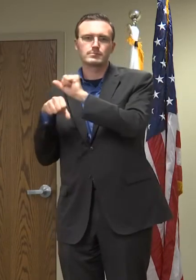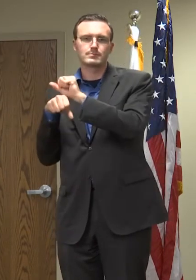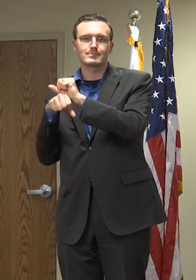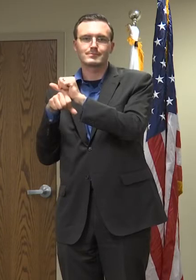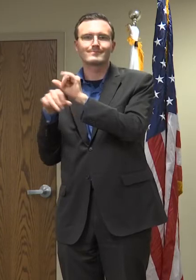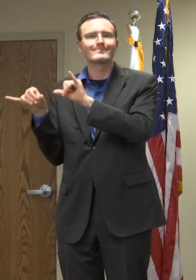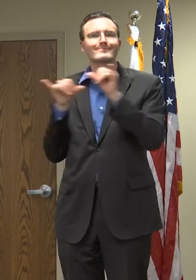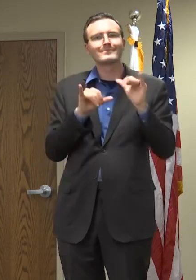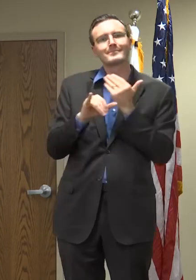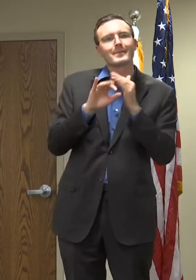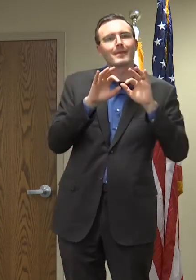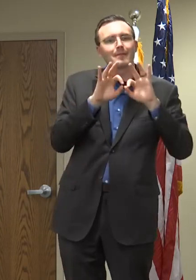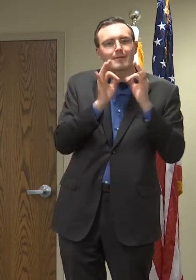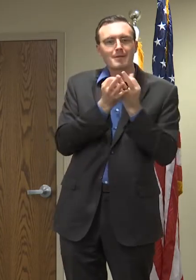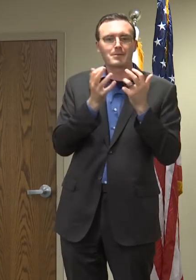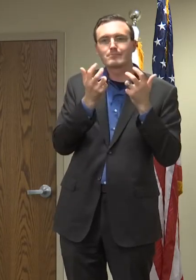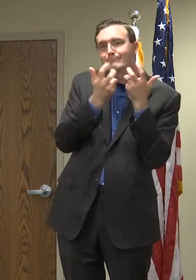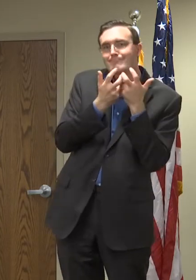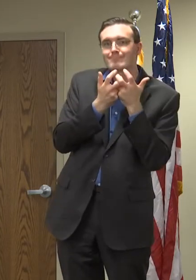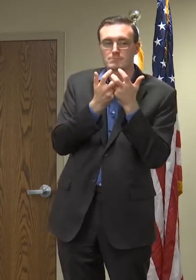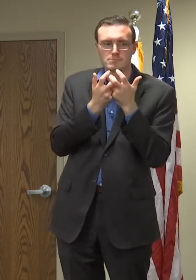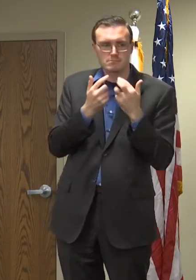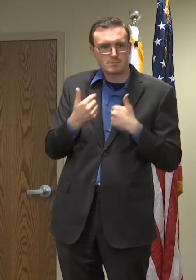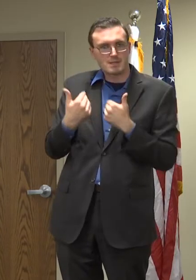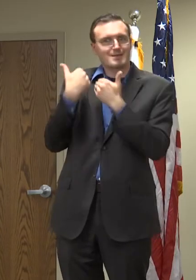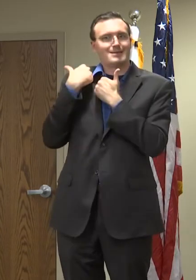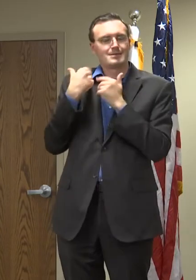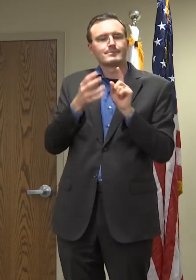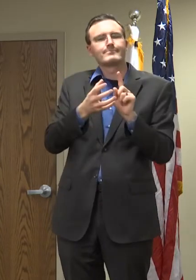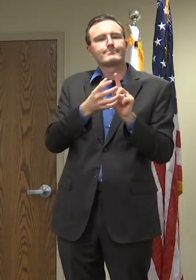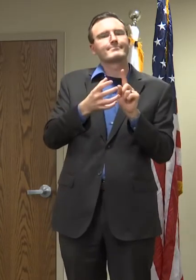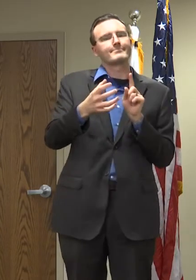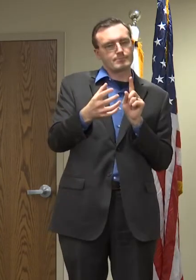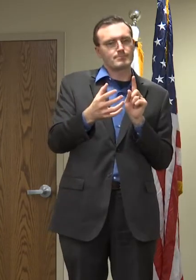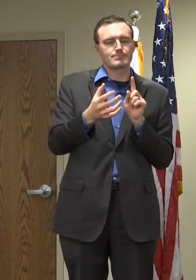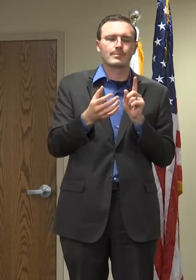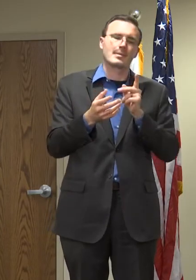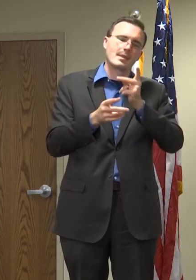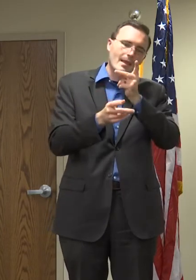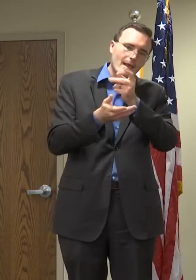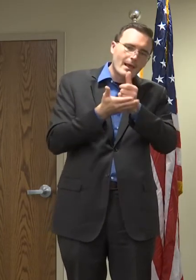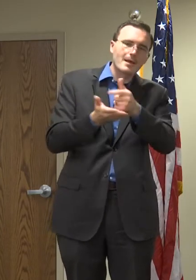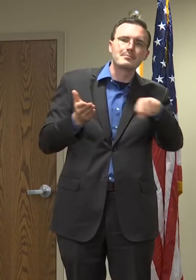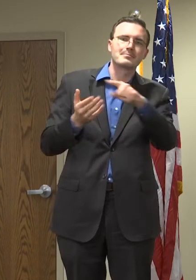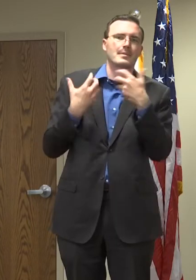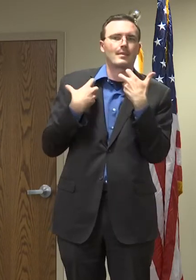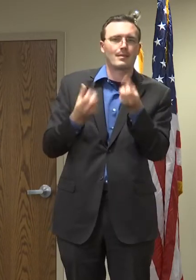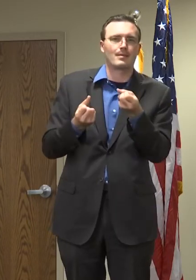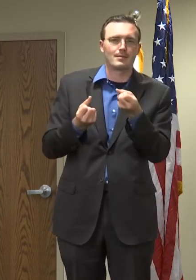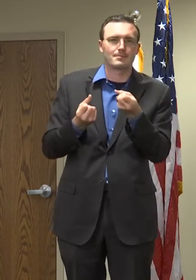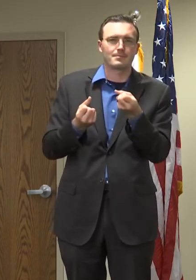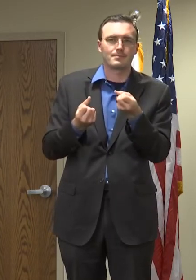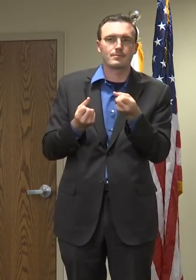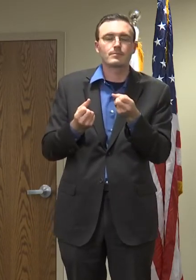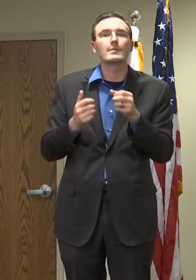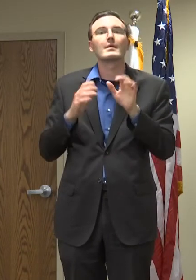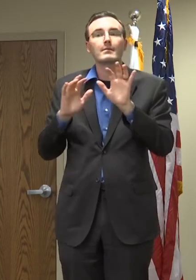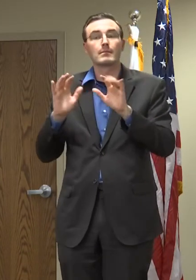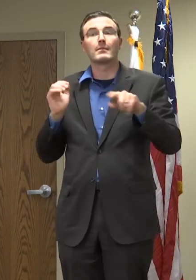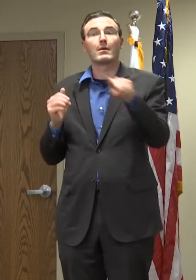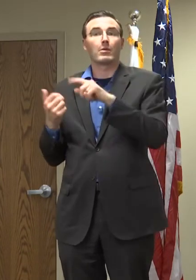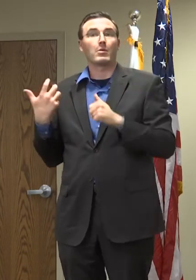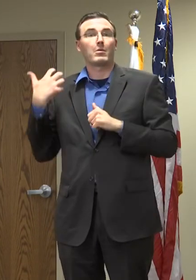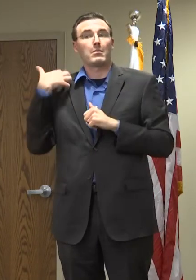our households. So I ask the community, again, do not take it upon yourself to make health recommendations. That is the role of the